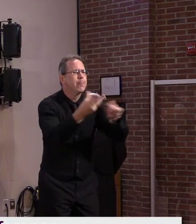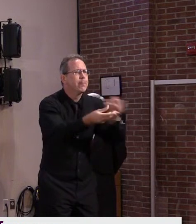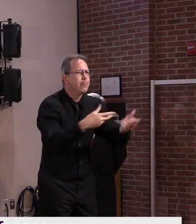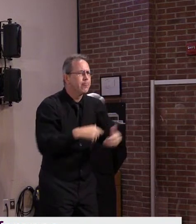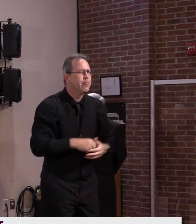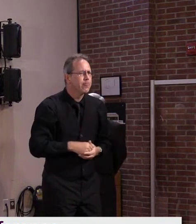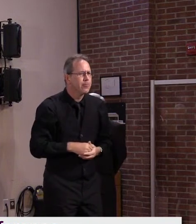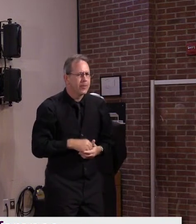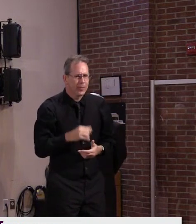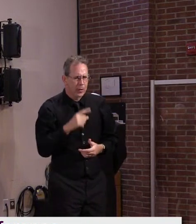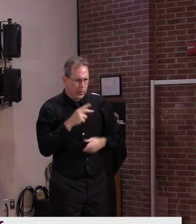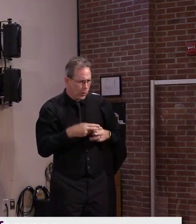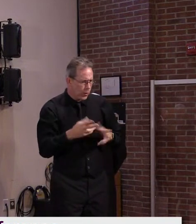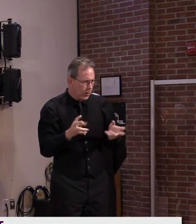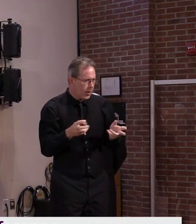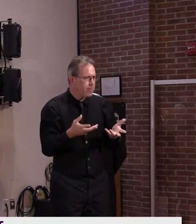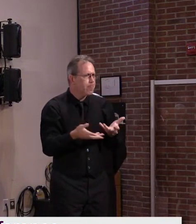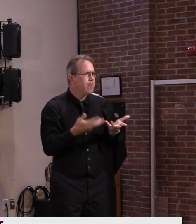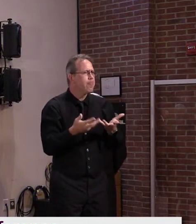Indigenous Peoples Day,